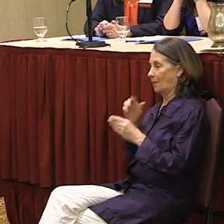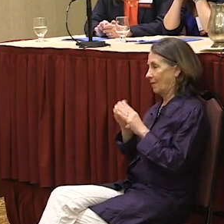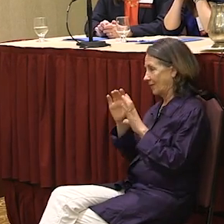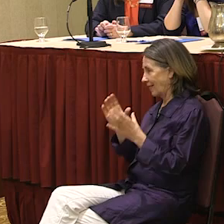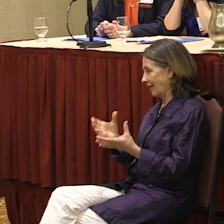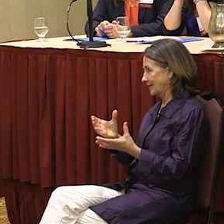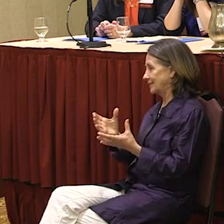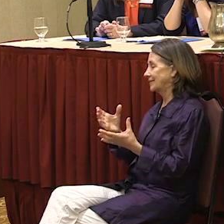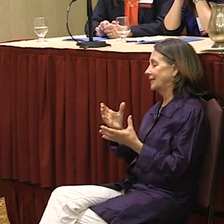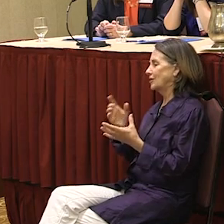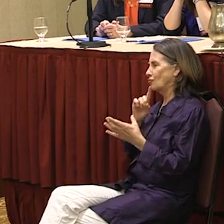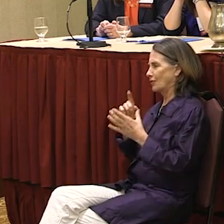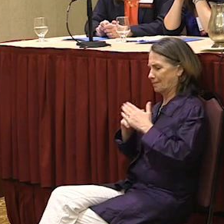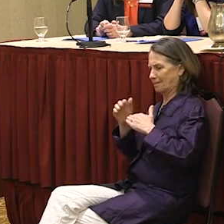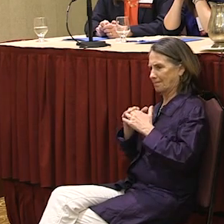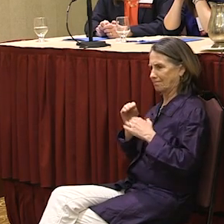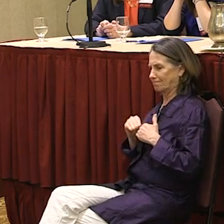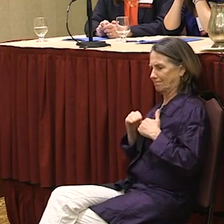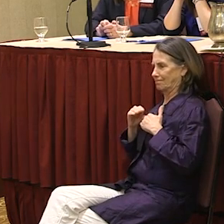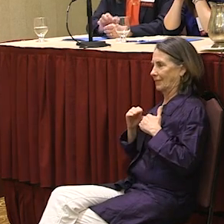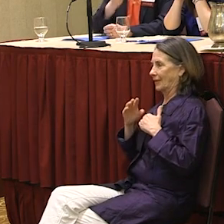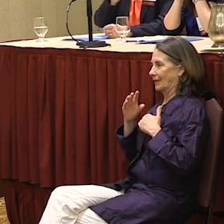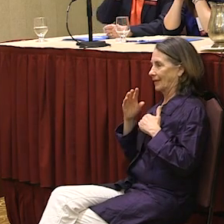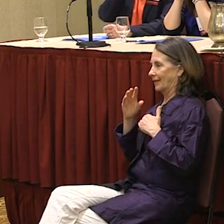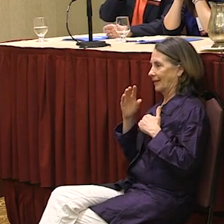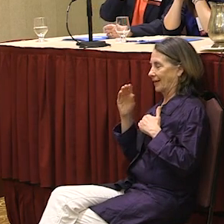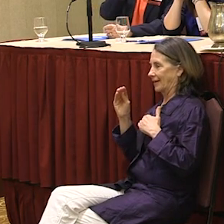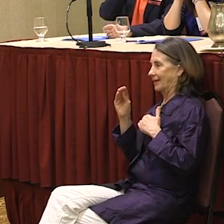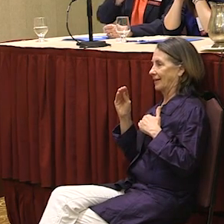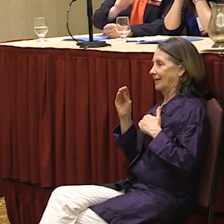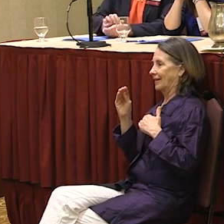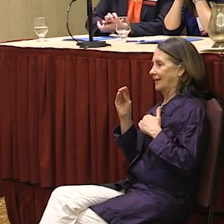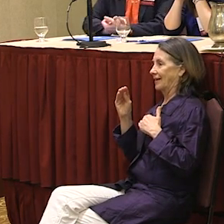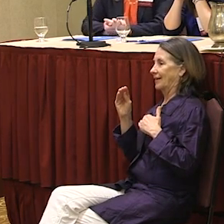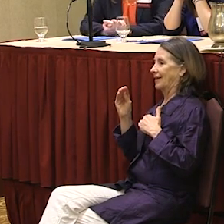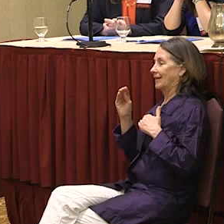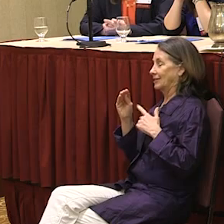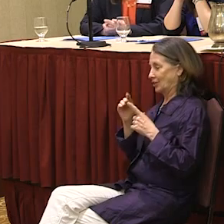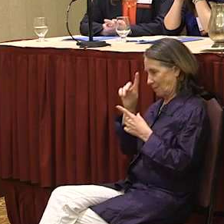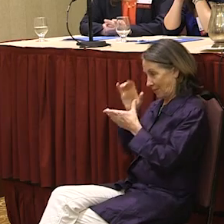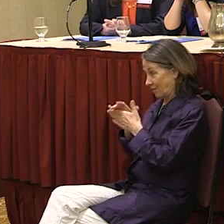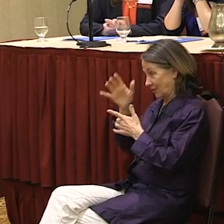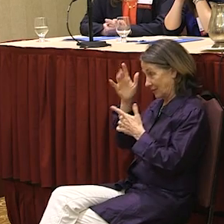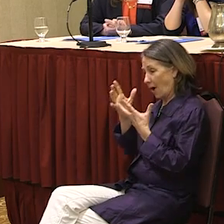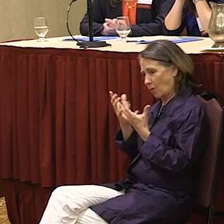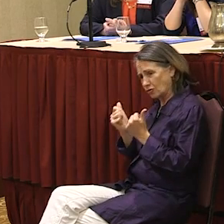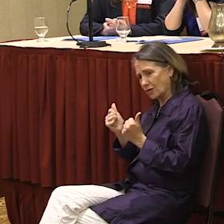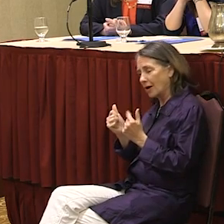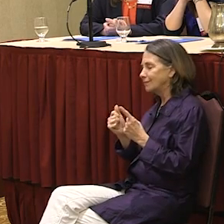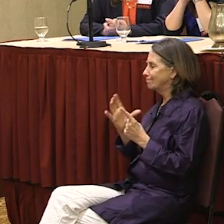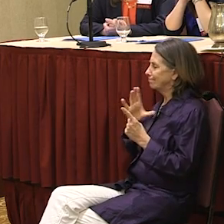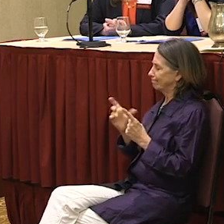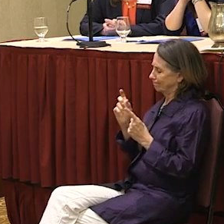class. He's really built his self-confidence, and now she will believe in her dad. When he says, I want to try this, she